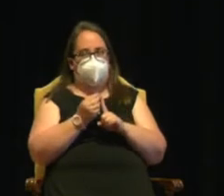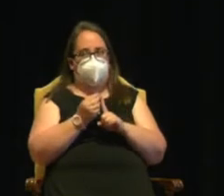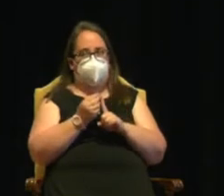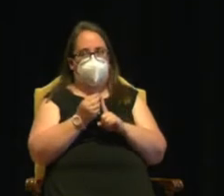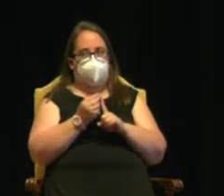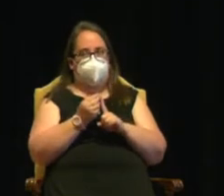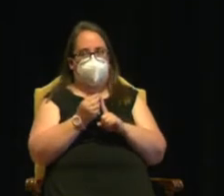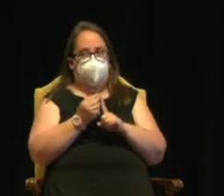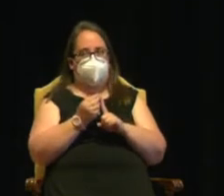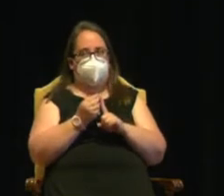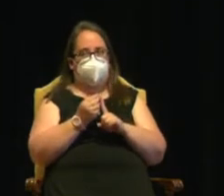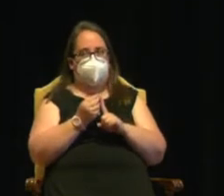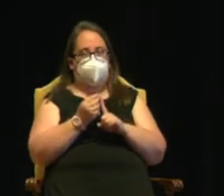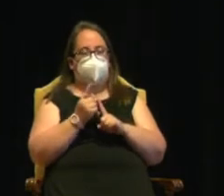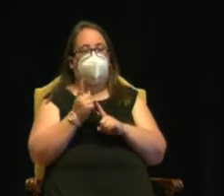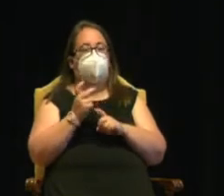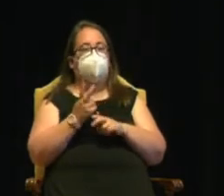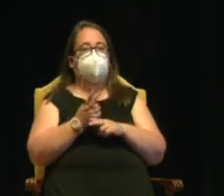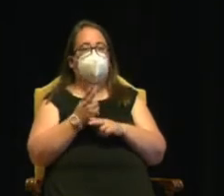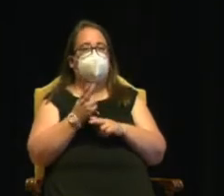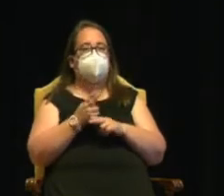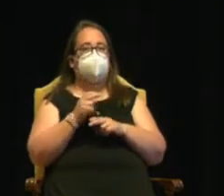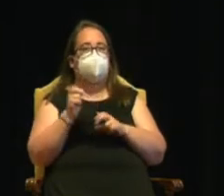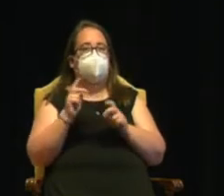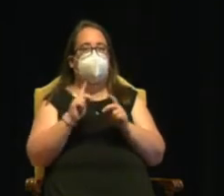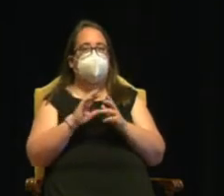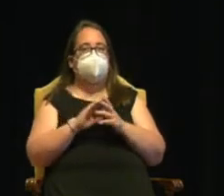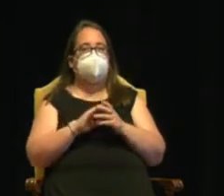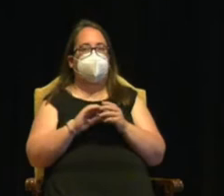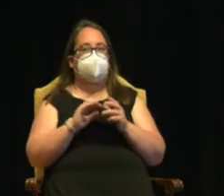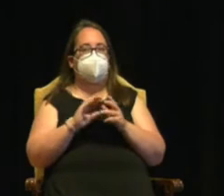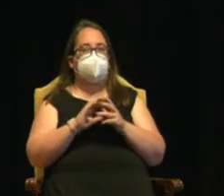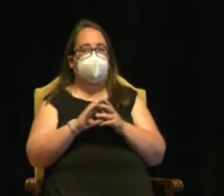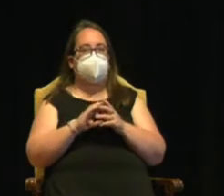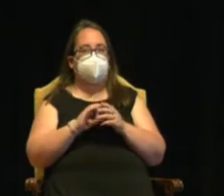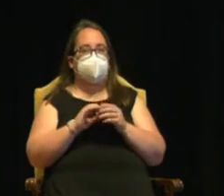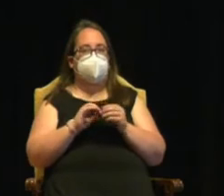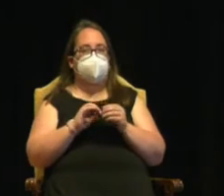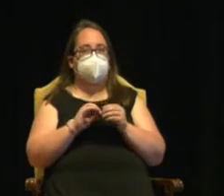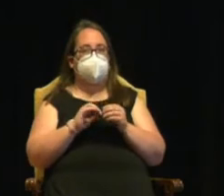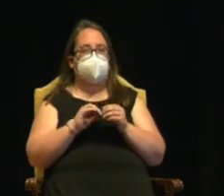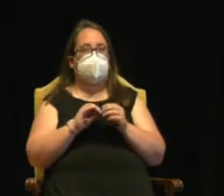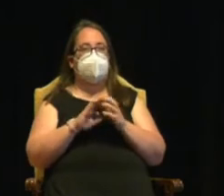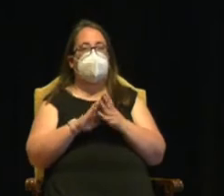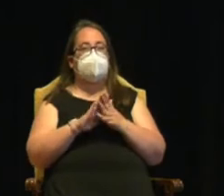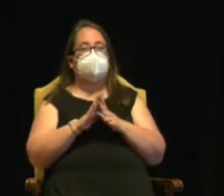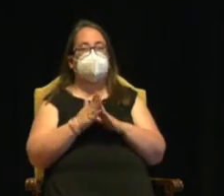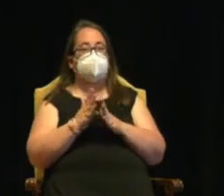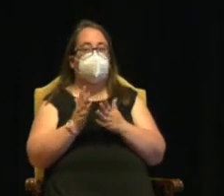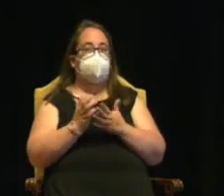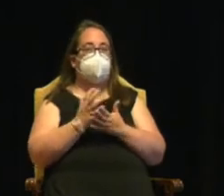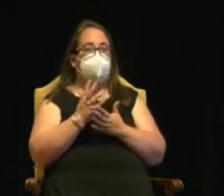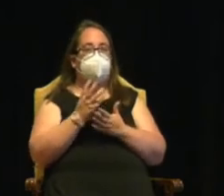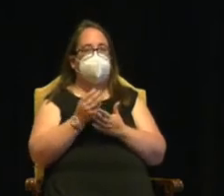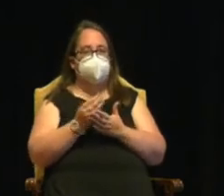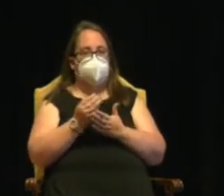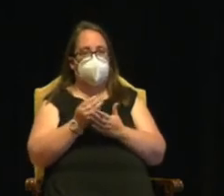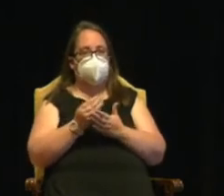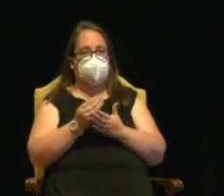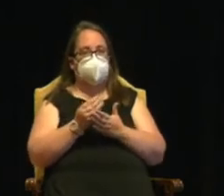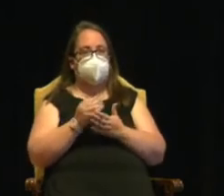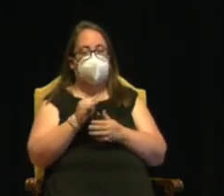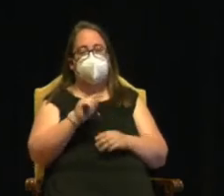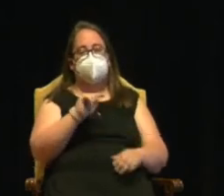where the use of other people's stories has become monetized, mm-hmm. that's True